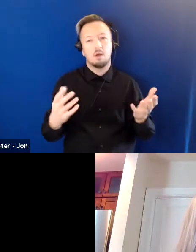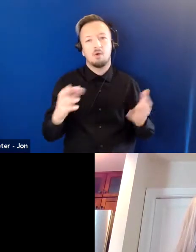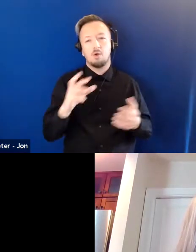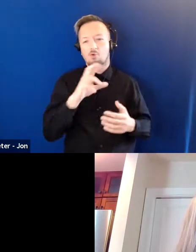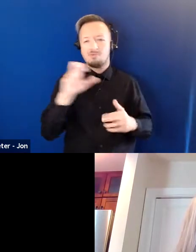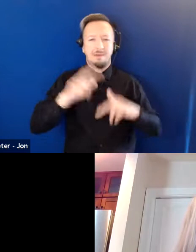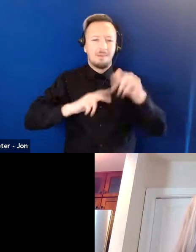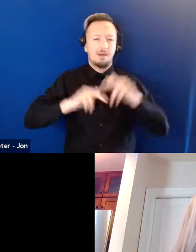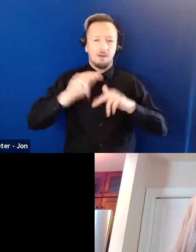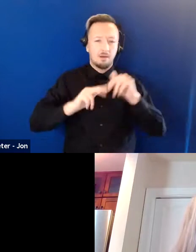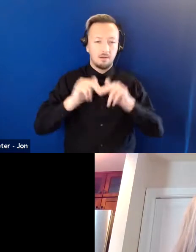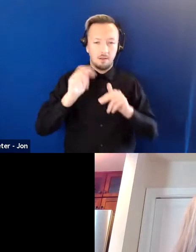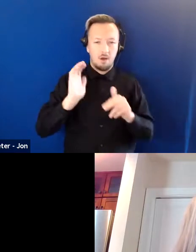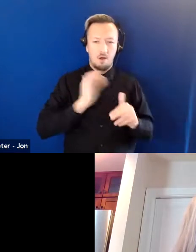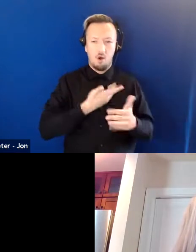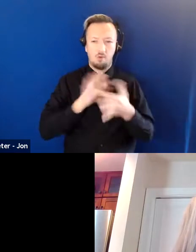very